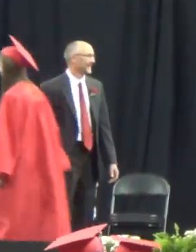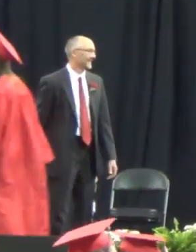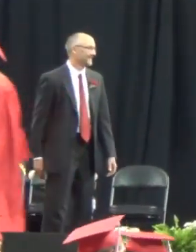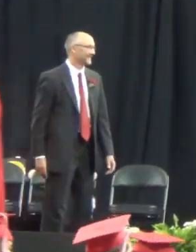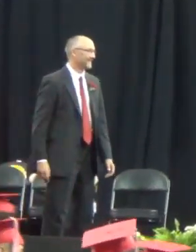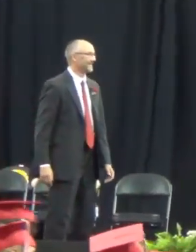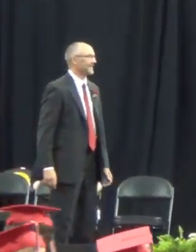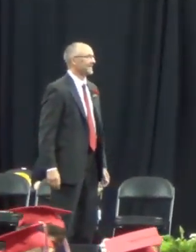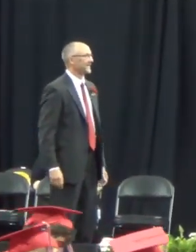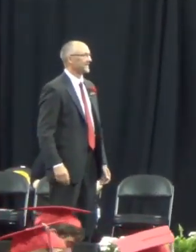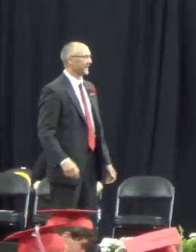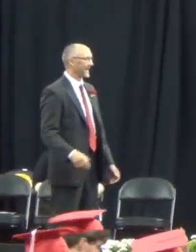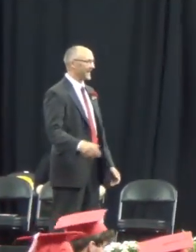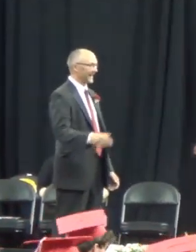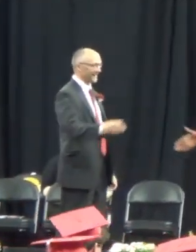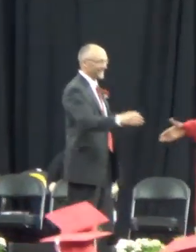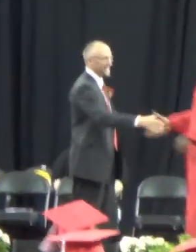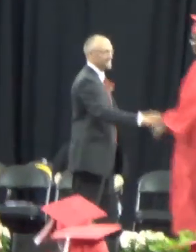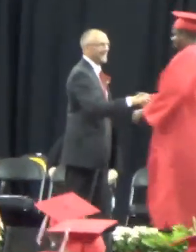Randy Tyrell.